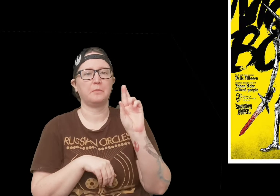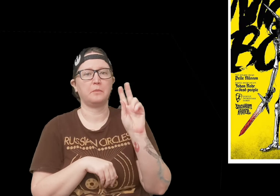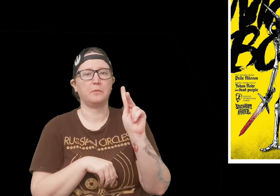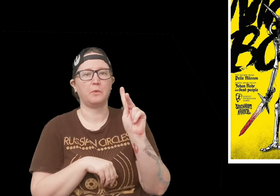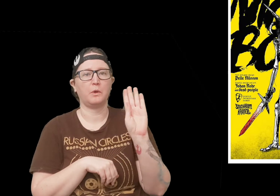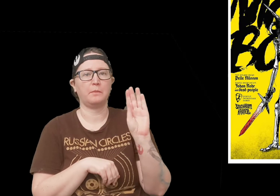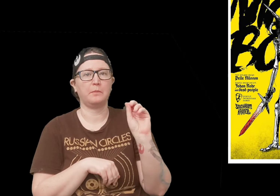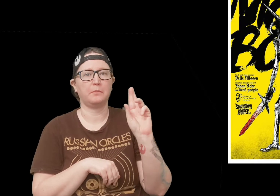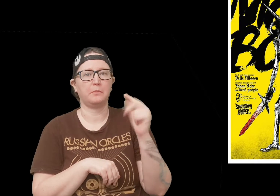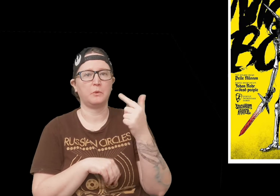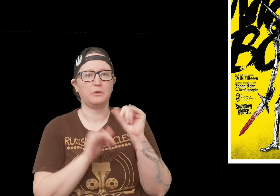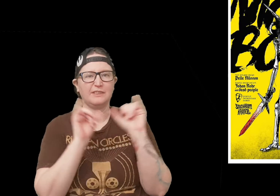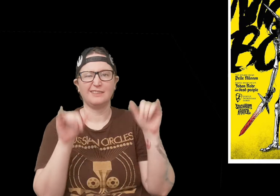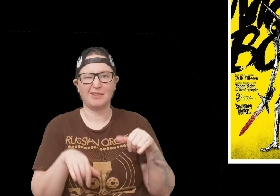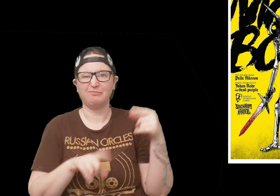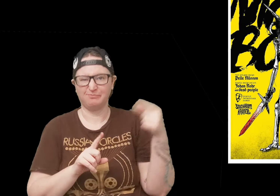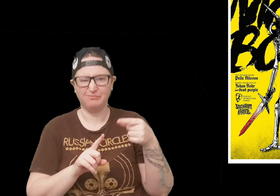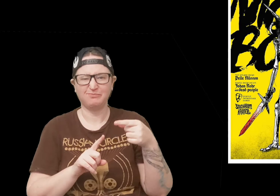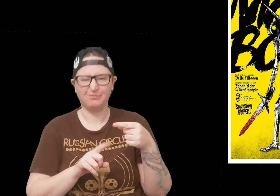And it's based on Borg system.